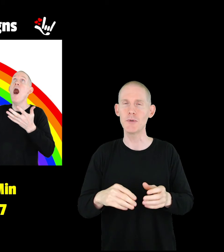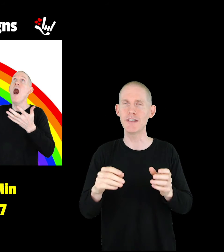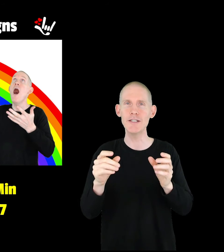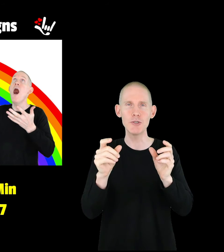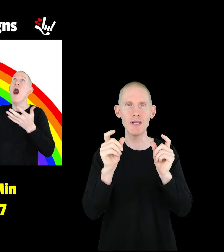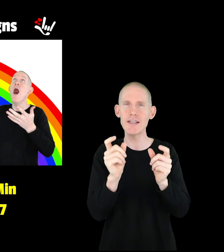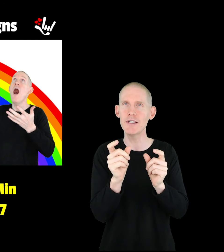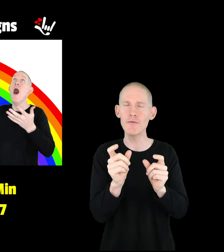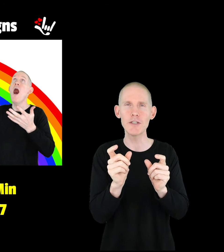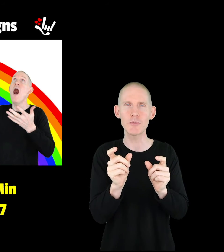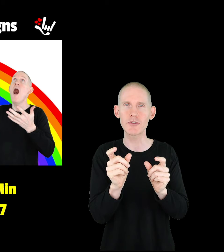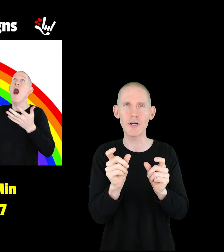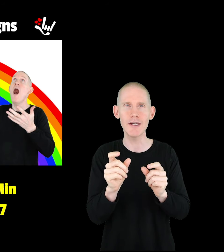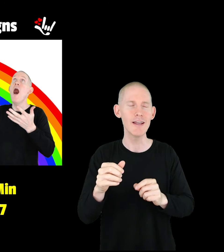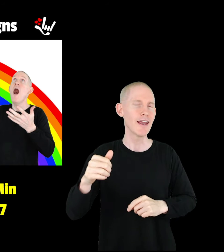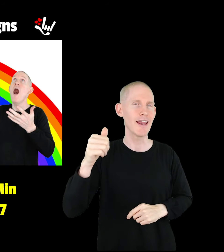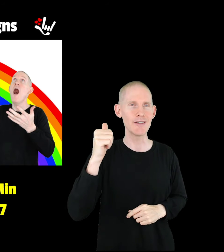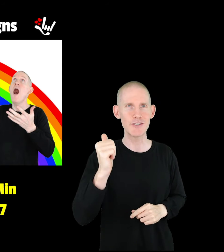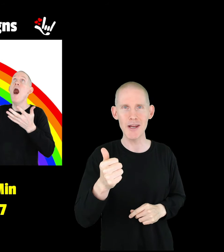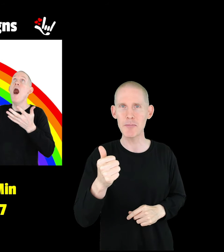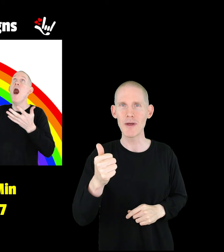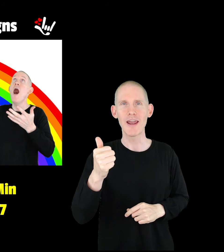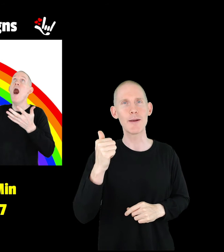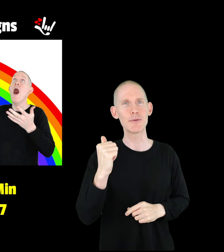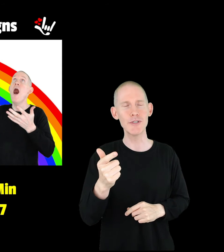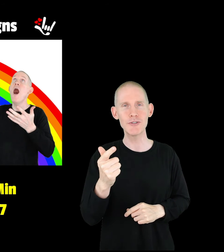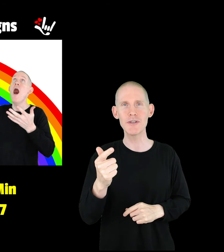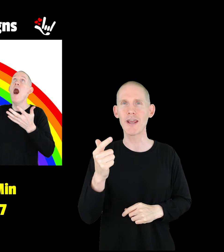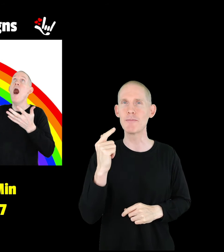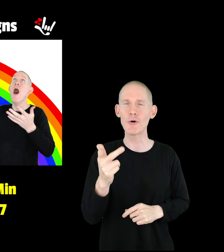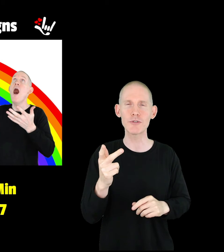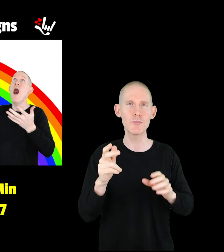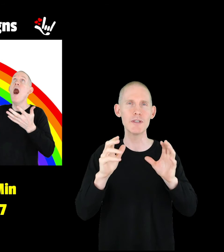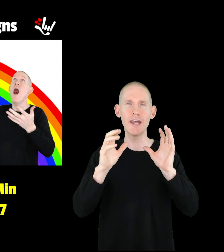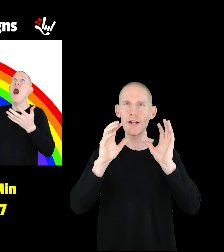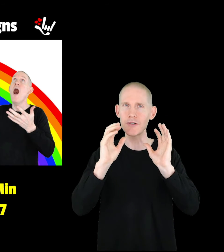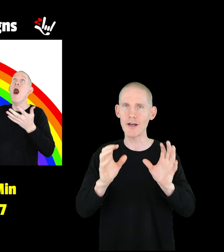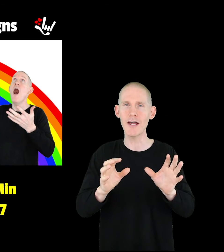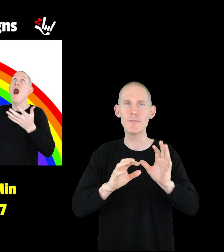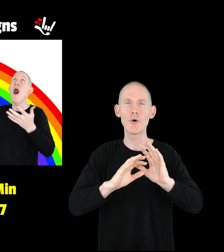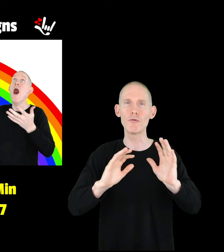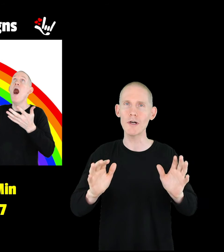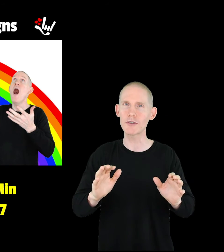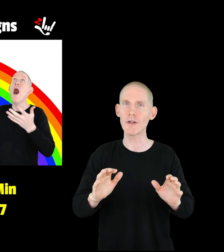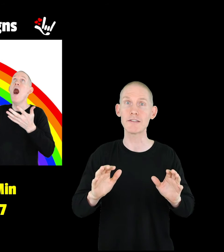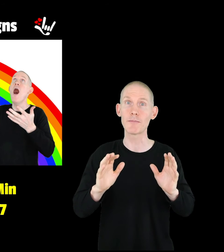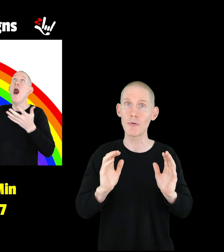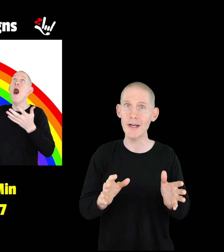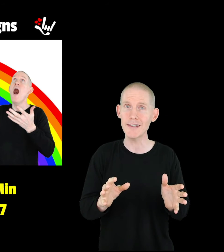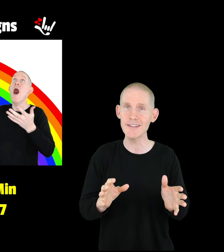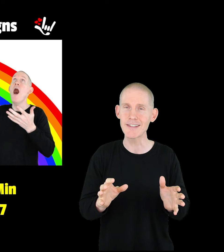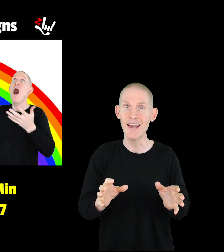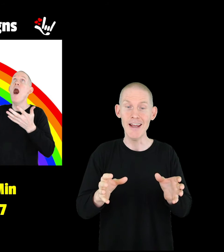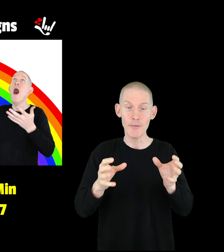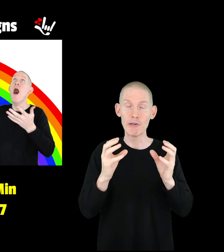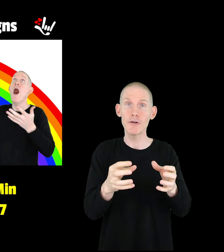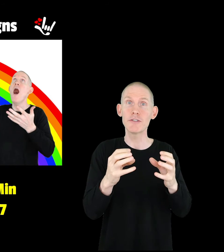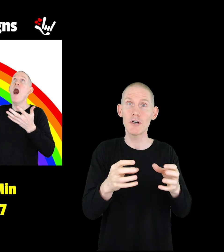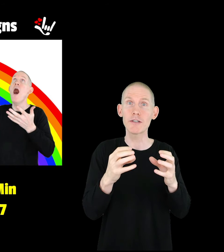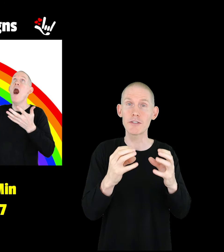teach you each individual sign, hand shape, hand position, hand motion. We take our time, no rush, lots of practice. We learn a chunk of